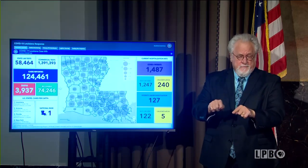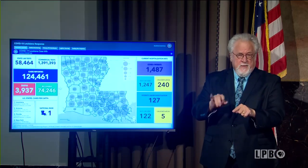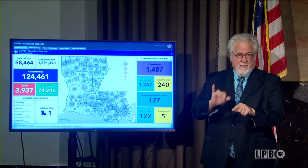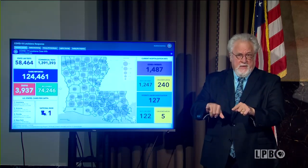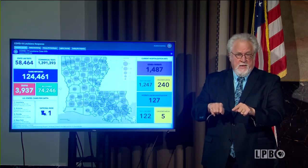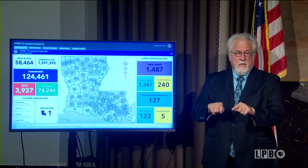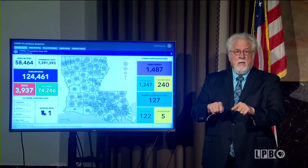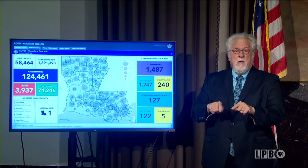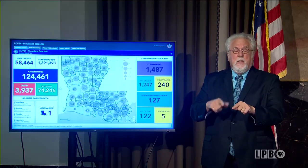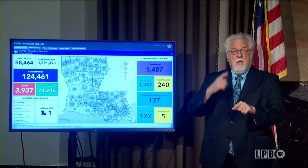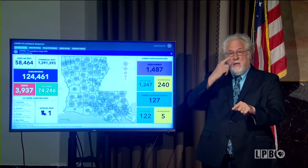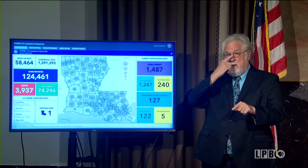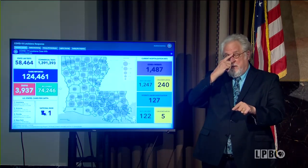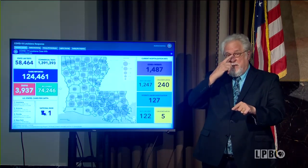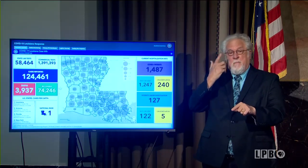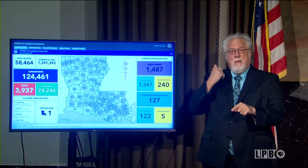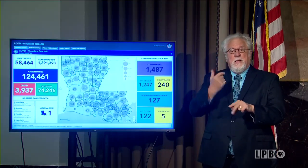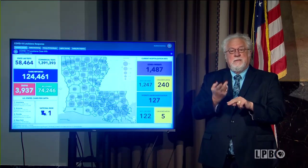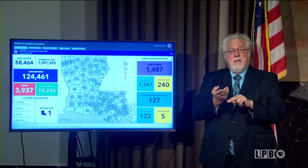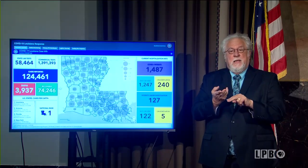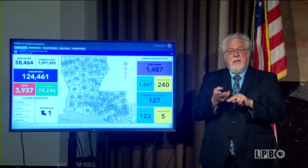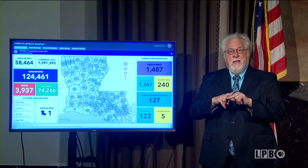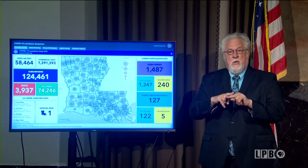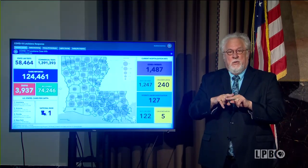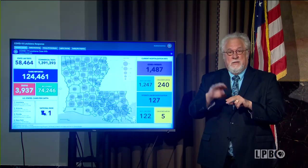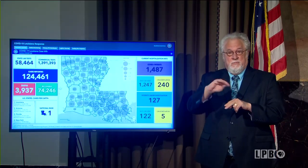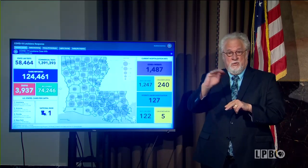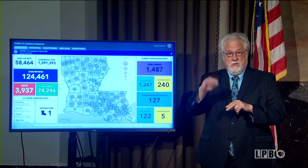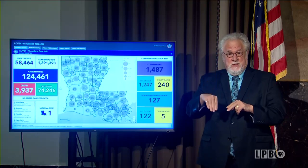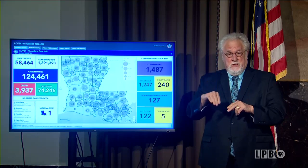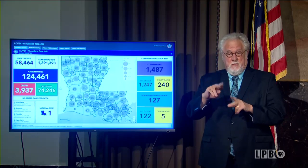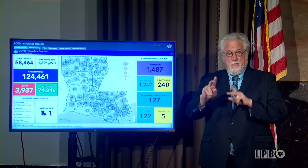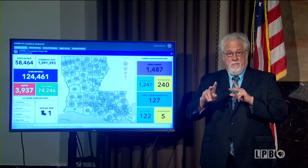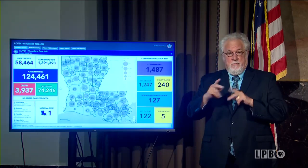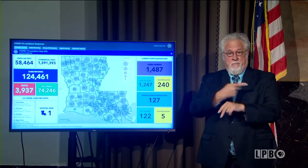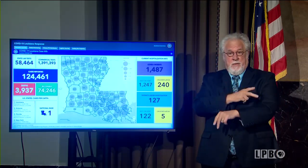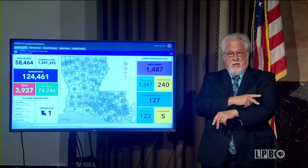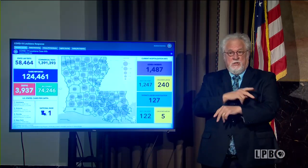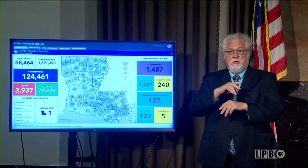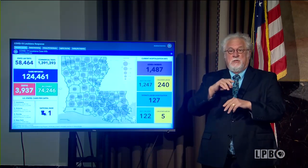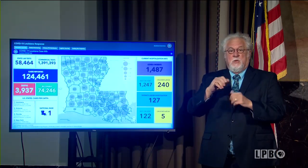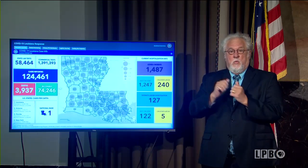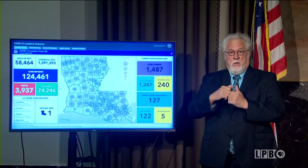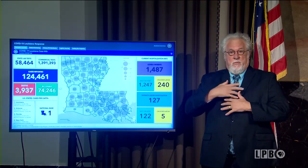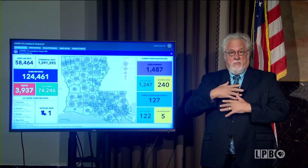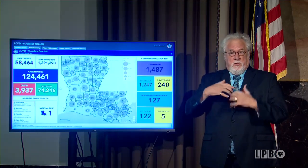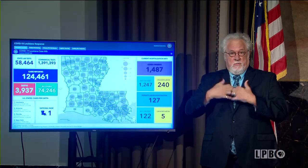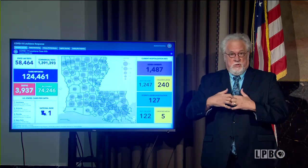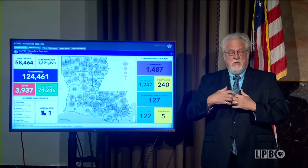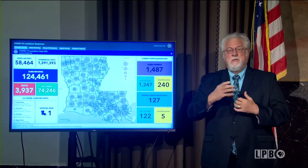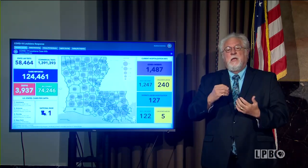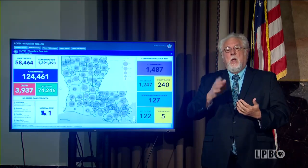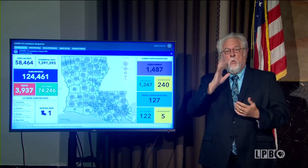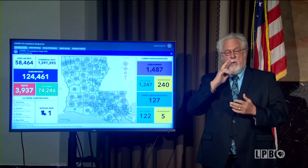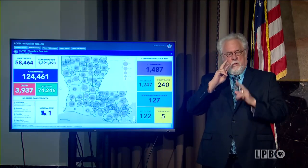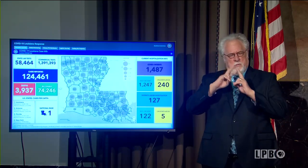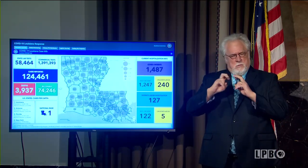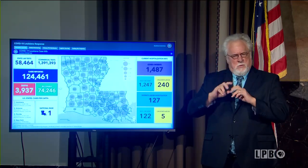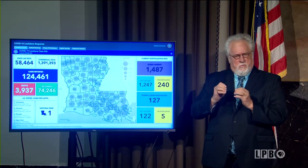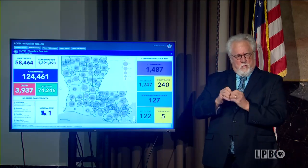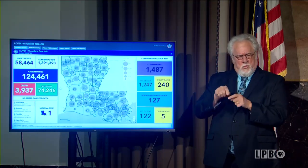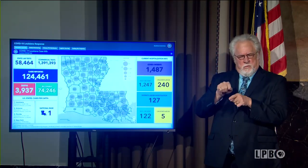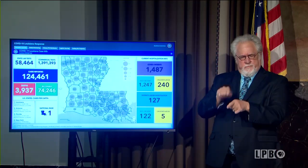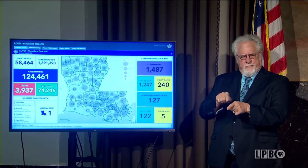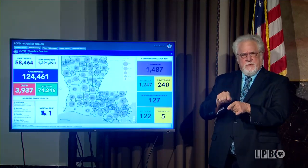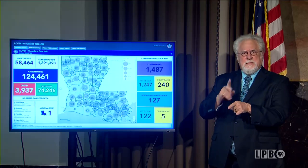that because there's been an increase in the percentage of patients on ventilators, and we're going to be looking more deeply